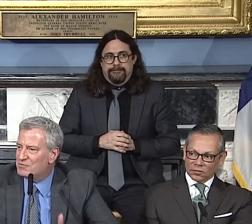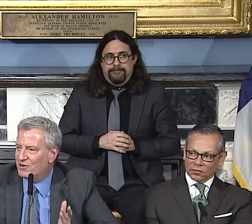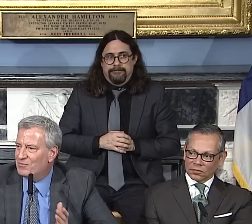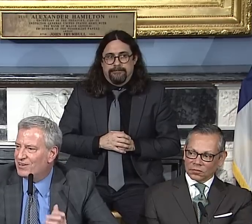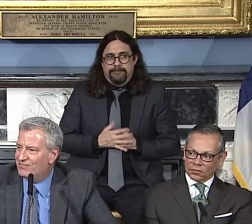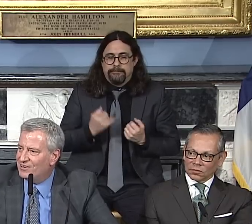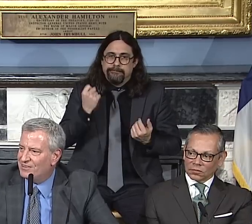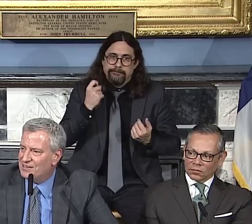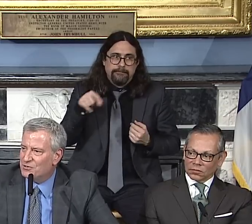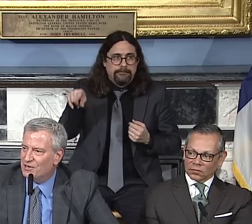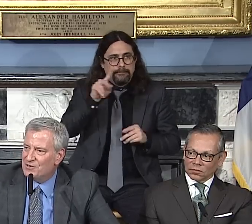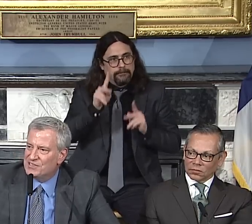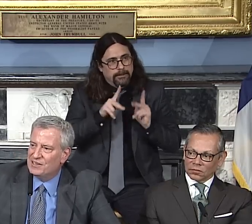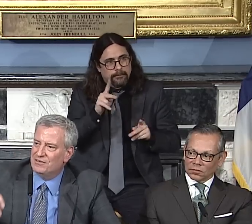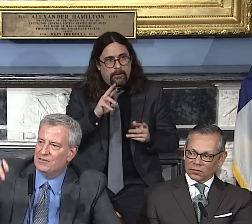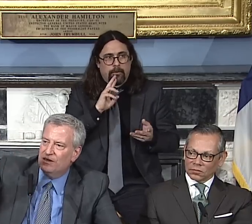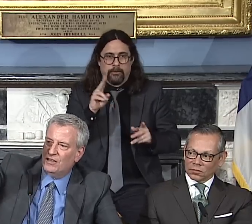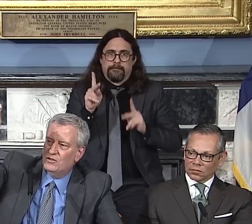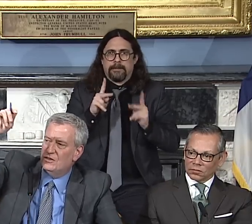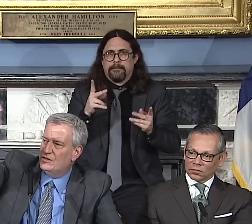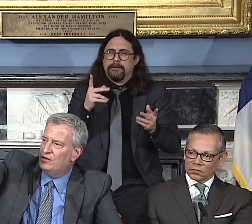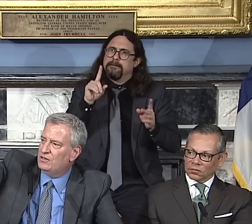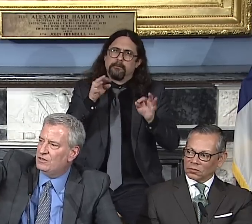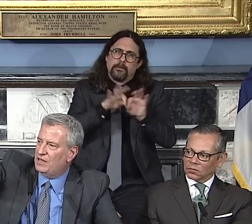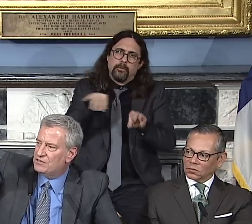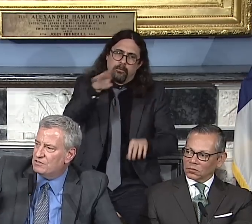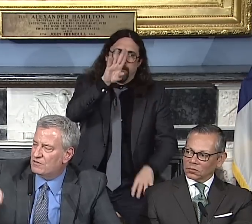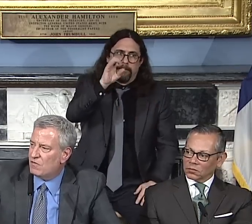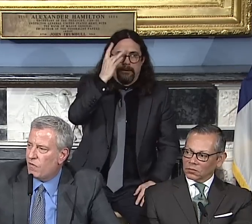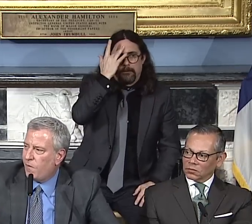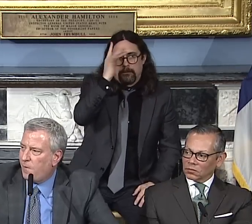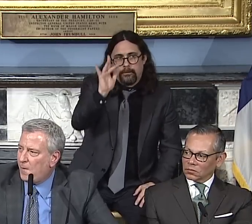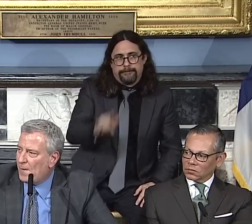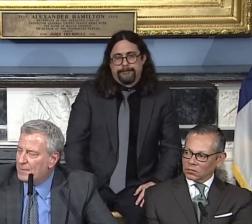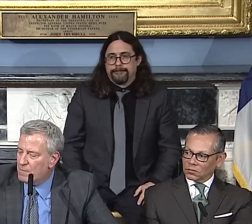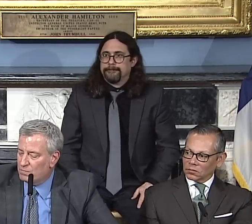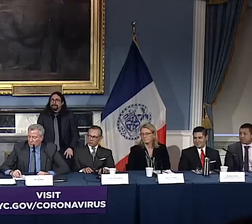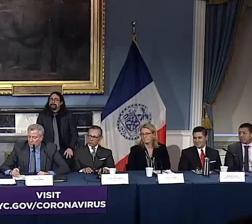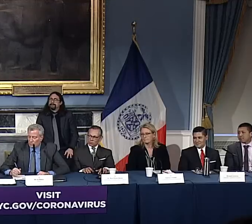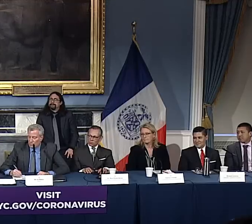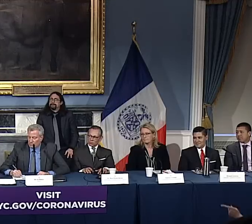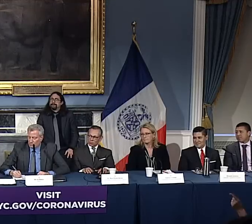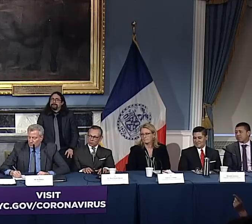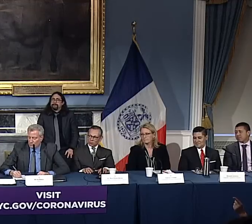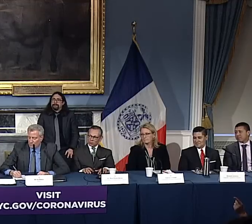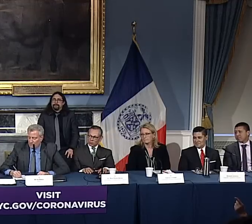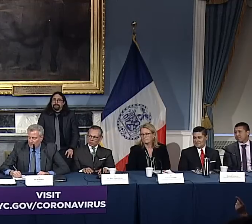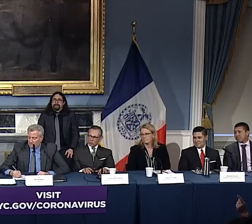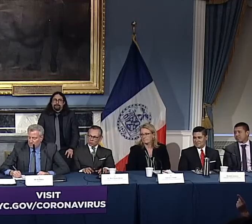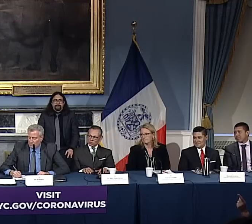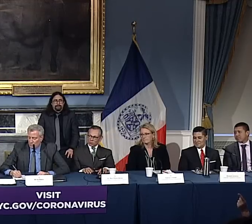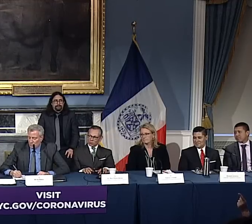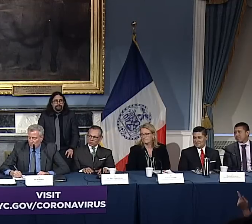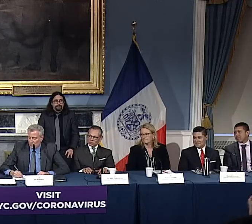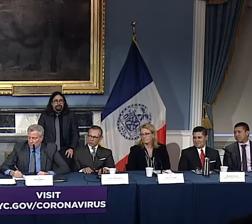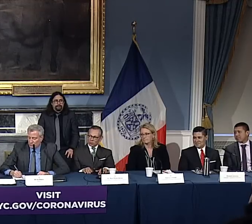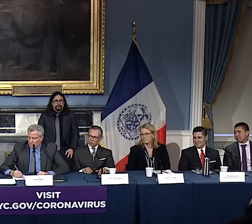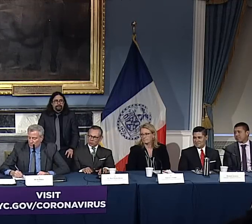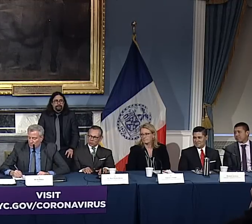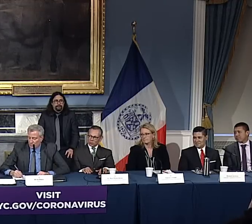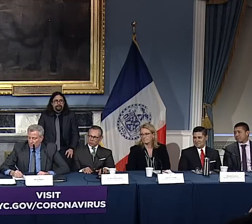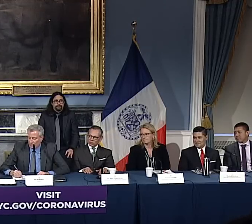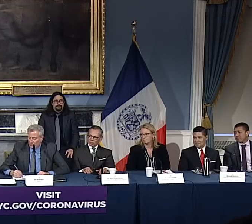do we be smart about it, right? That's the way I would say it. Okay. Yes. Wondering, are the disease